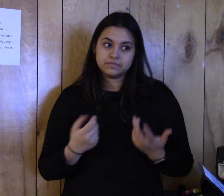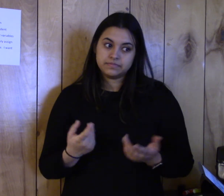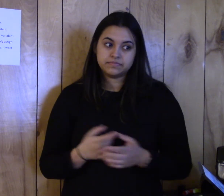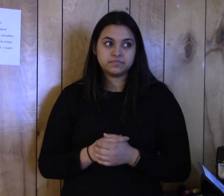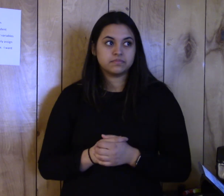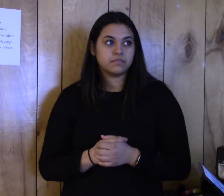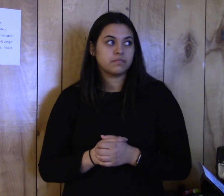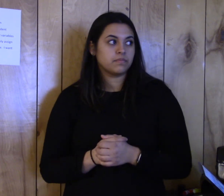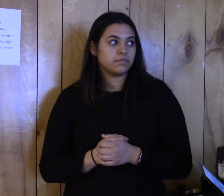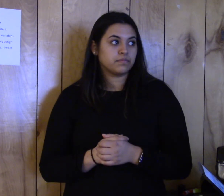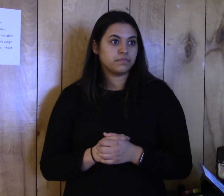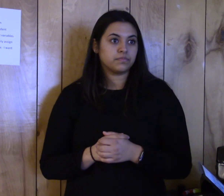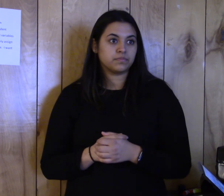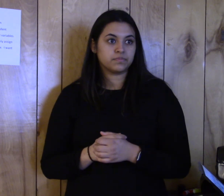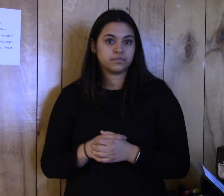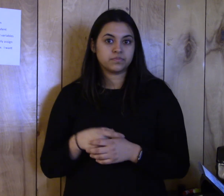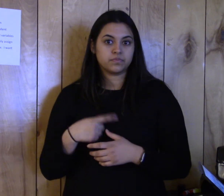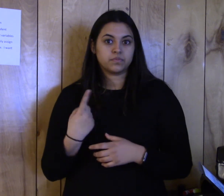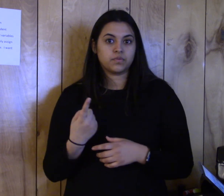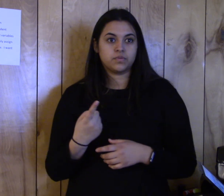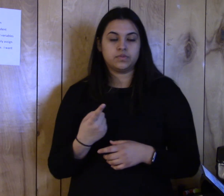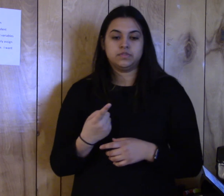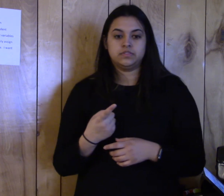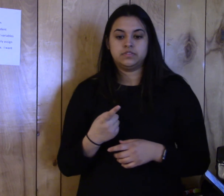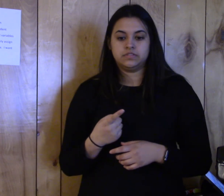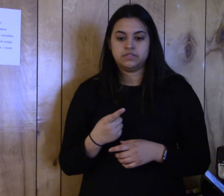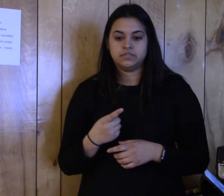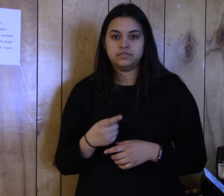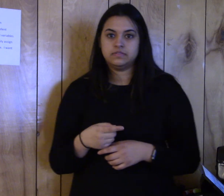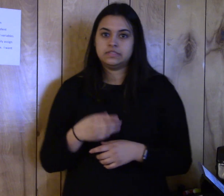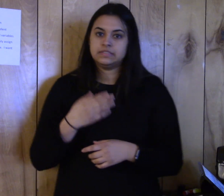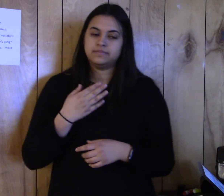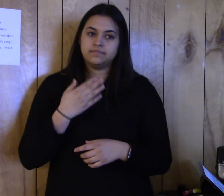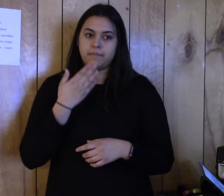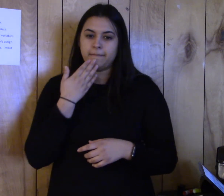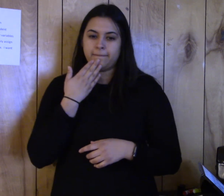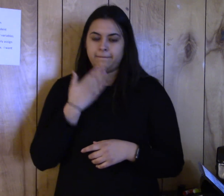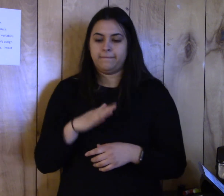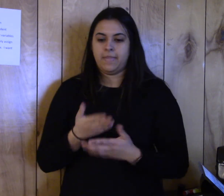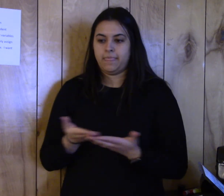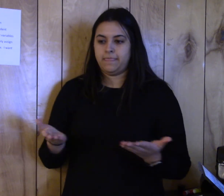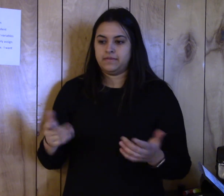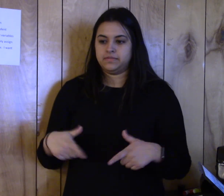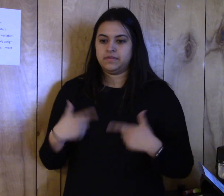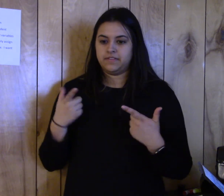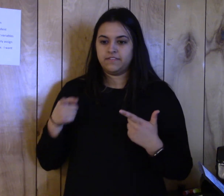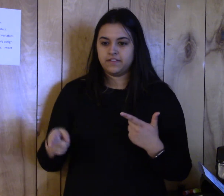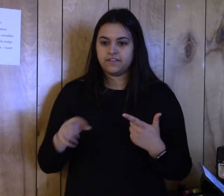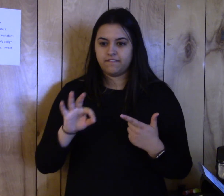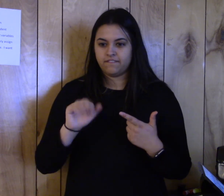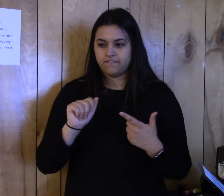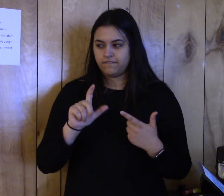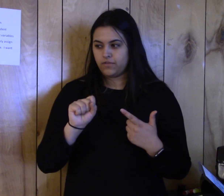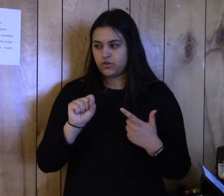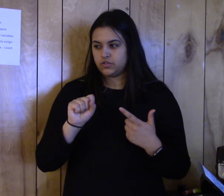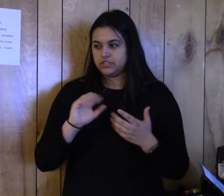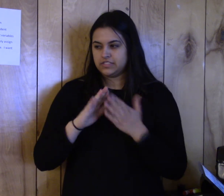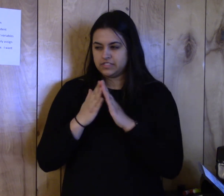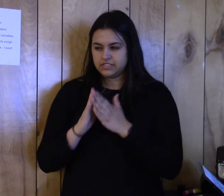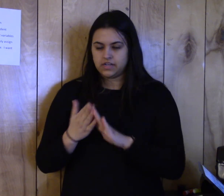One of the real downsides of living in Falls City is that people dump their cats there. I mean, like, you would not believe how